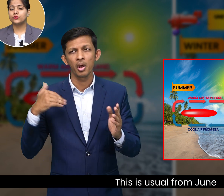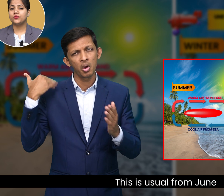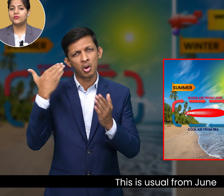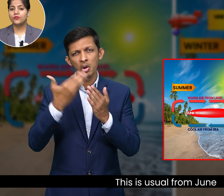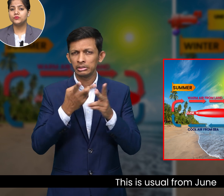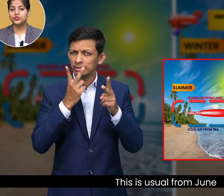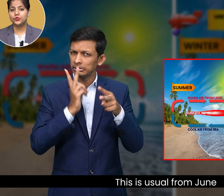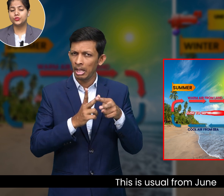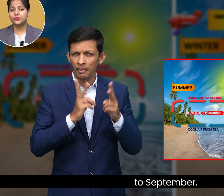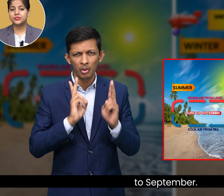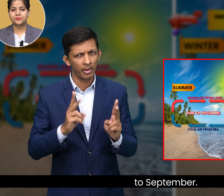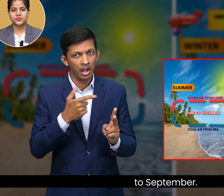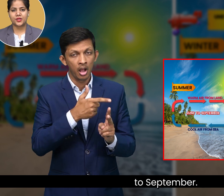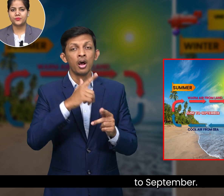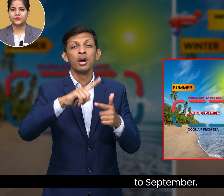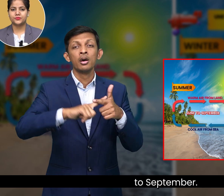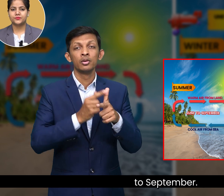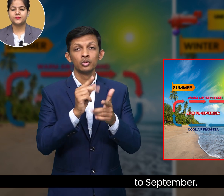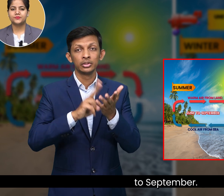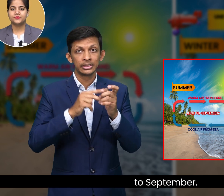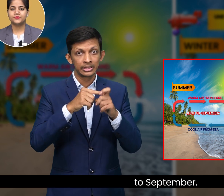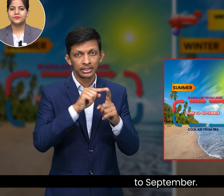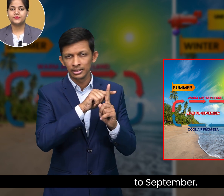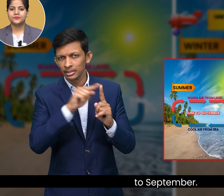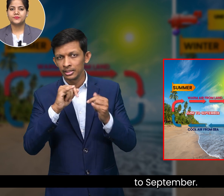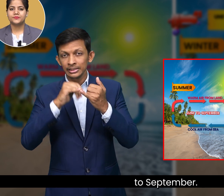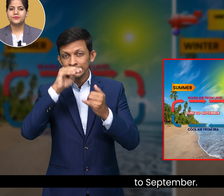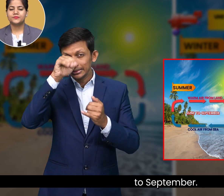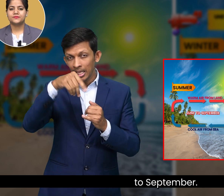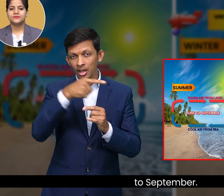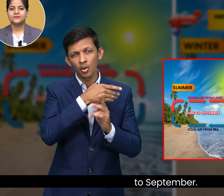This is usual from June to September.